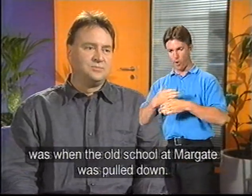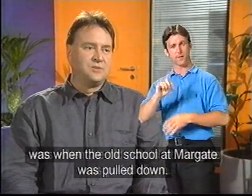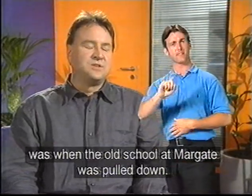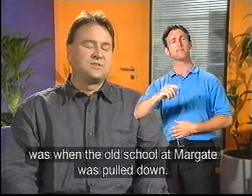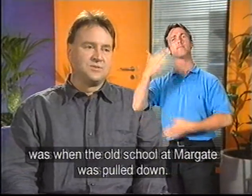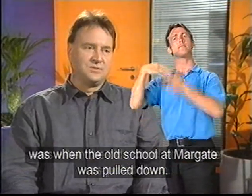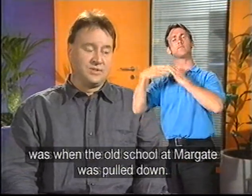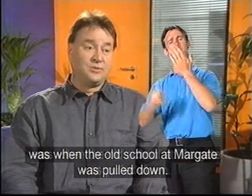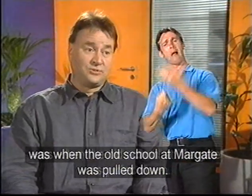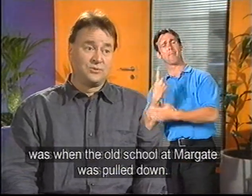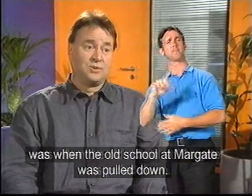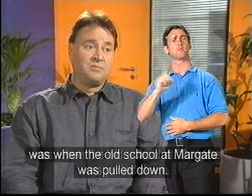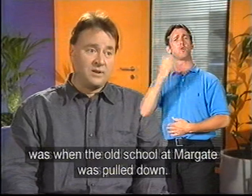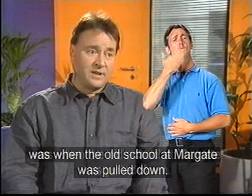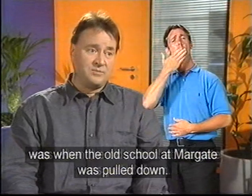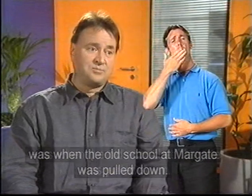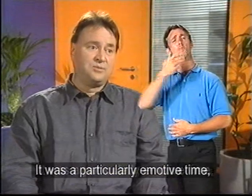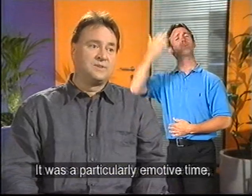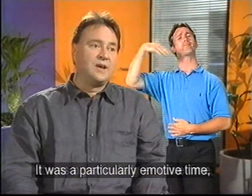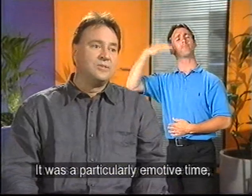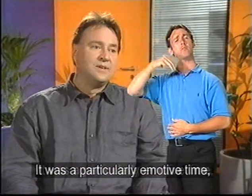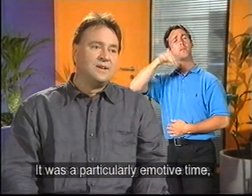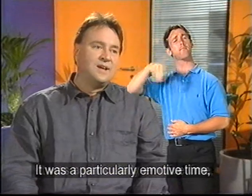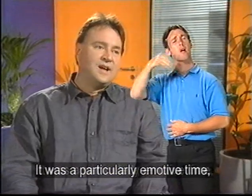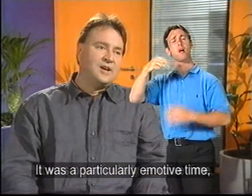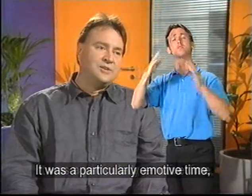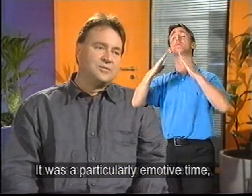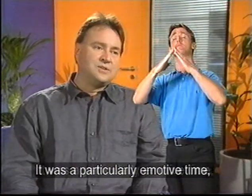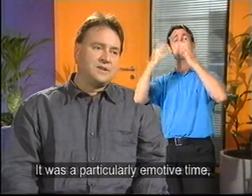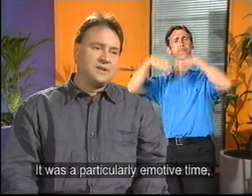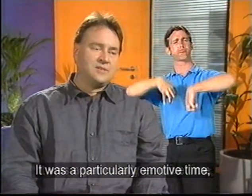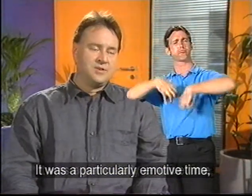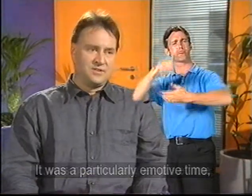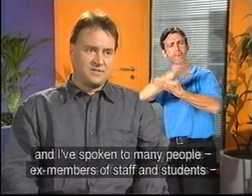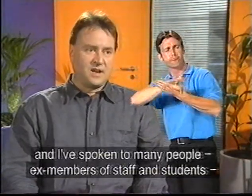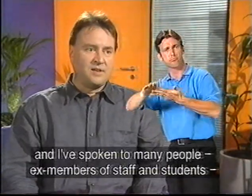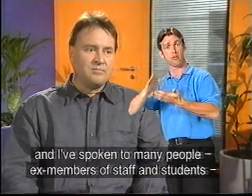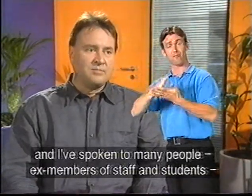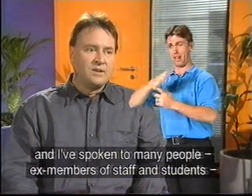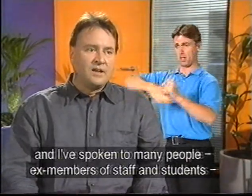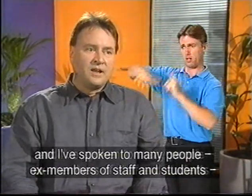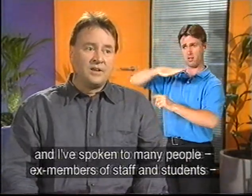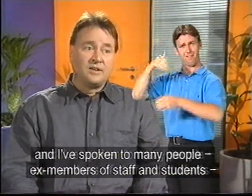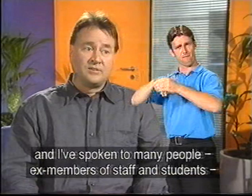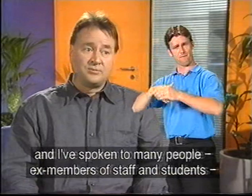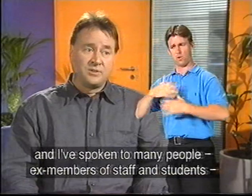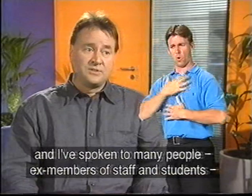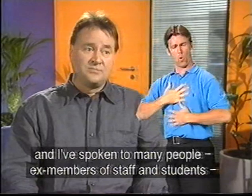when the old school at Margate was pulled down. It was a particularly emotive time, and I've spoken to many